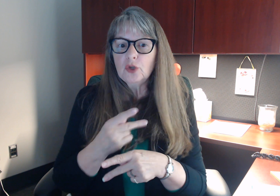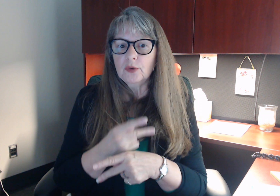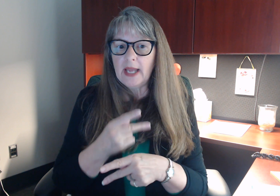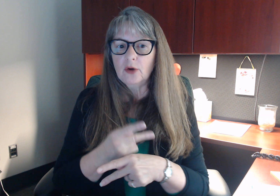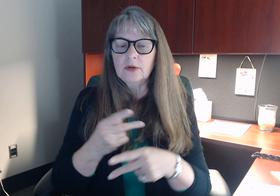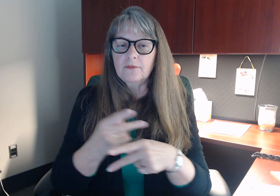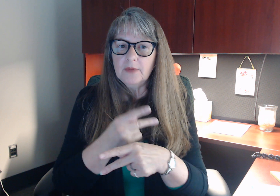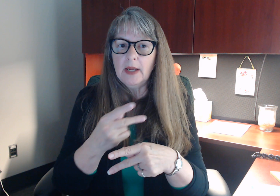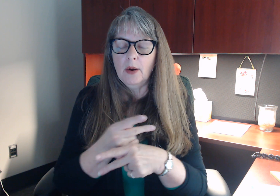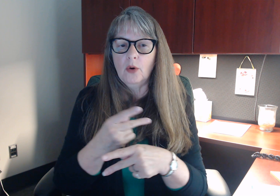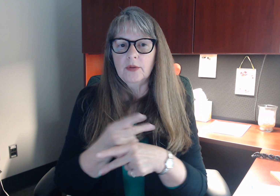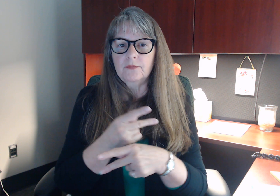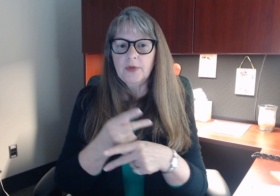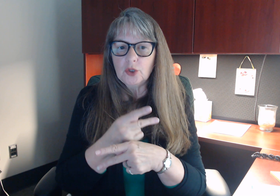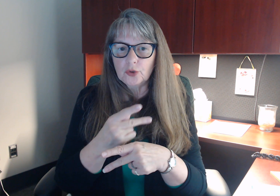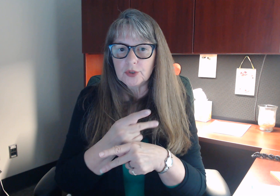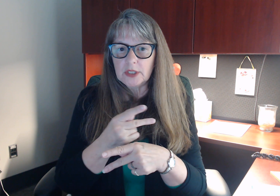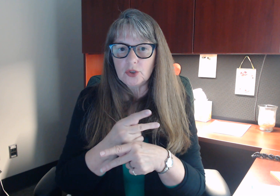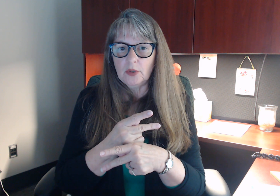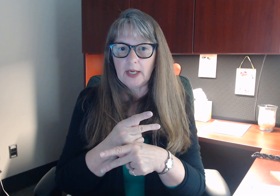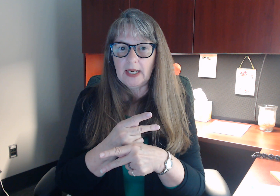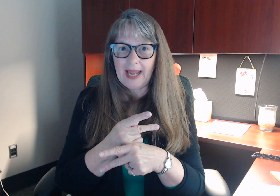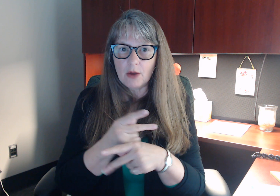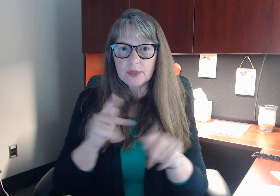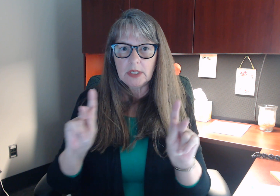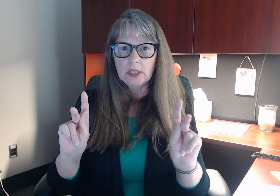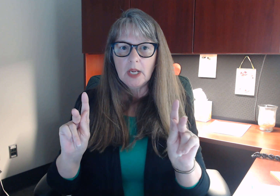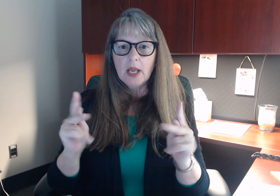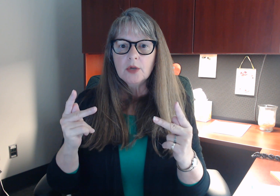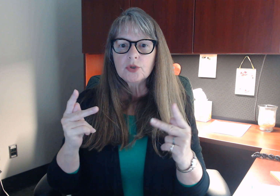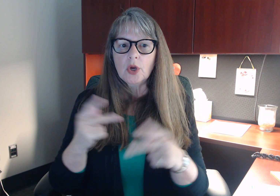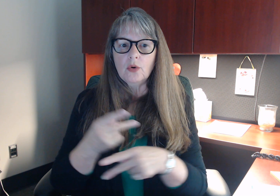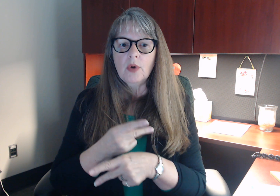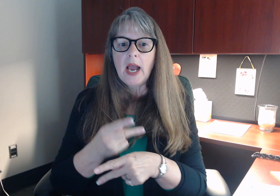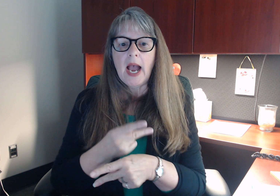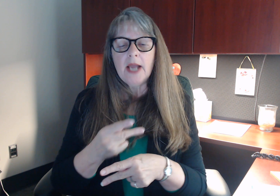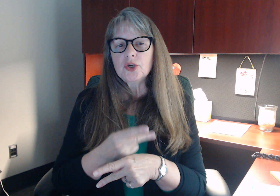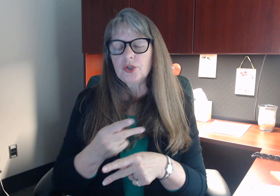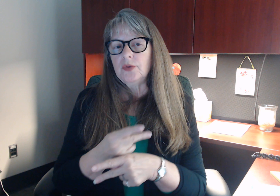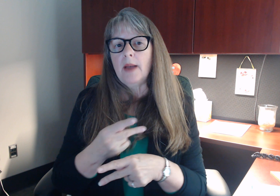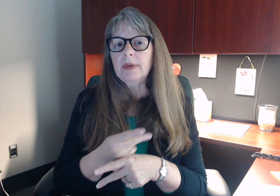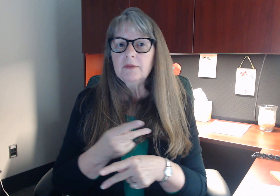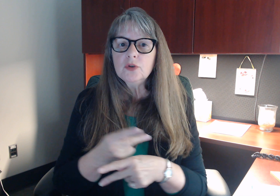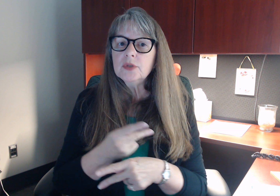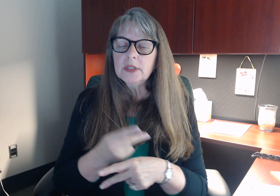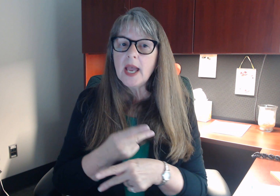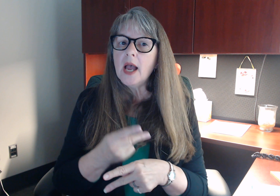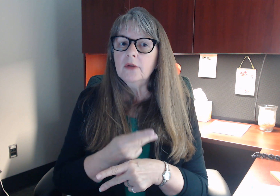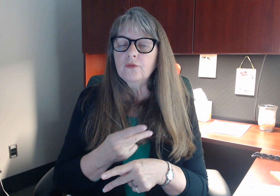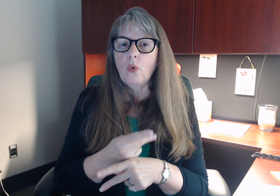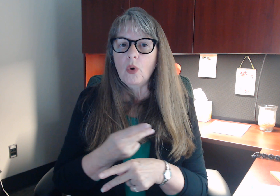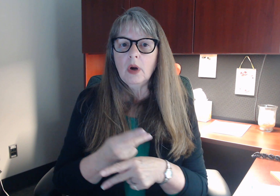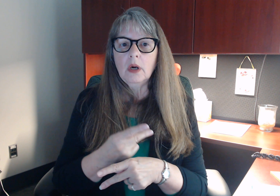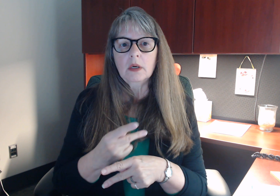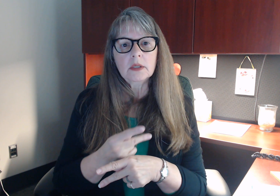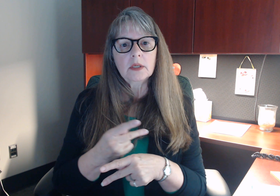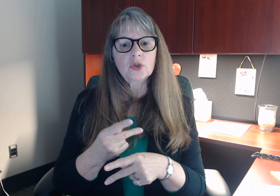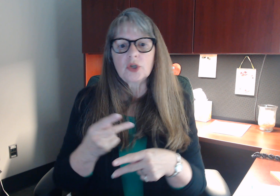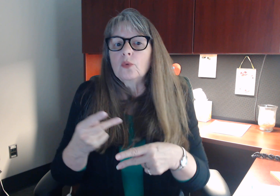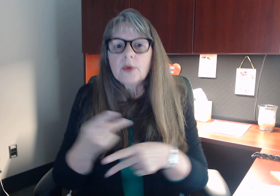out, or the figures need to, like in accounting. So I just do that. But if you did that for just